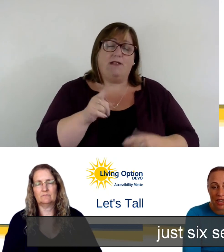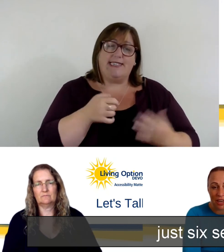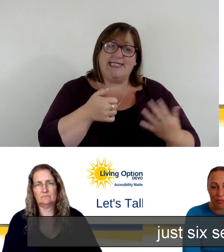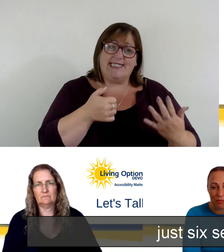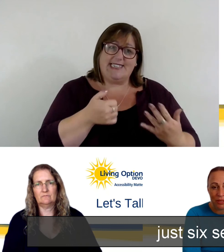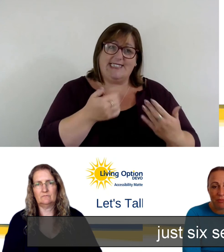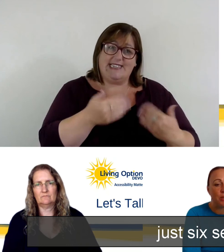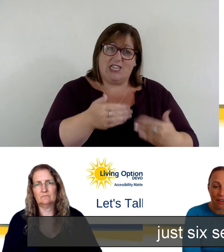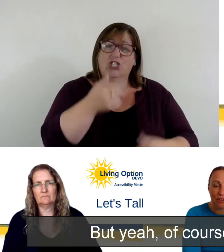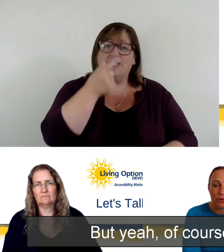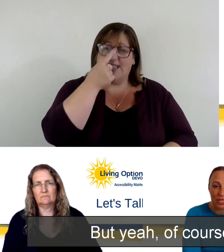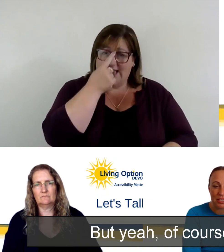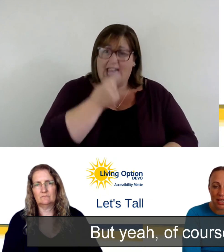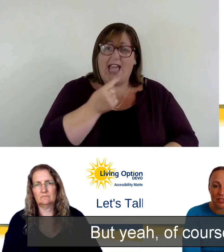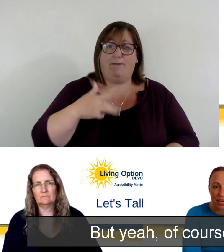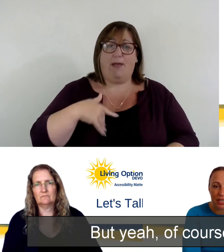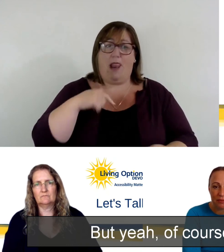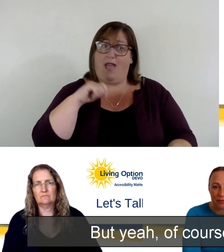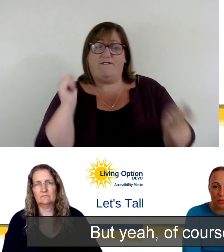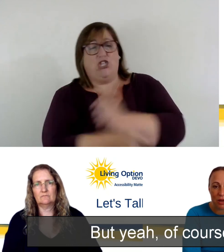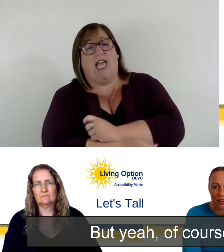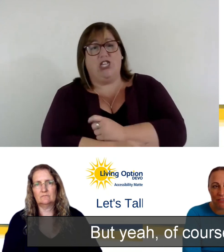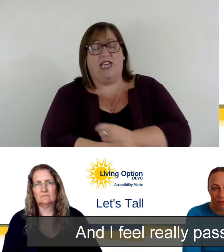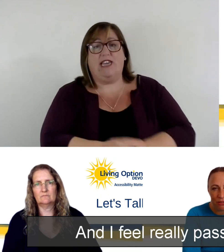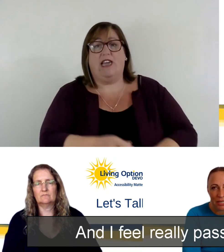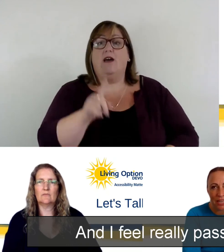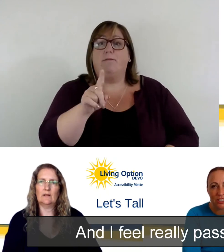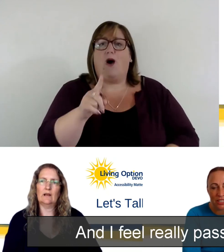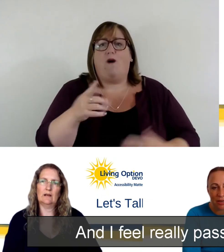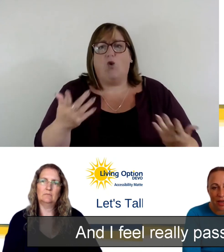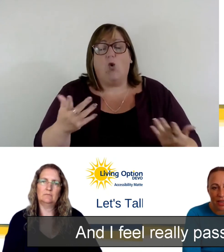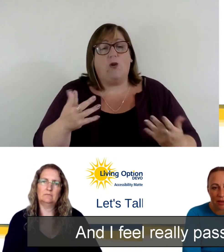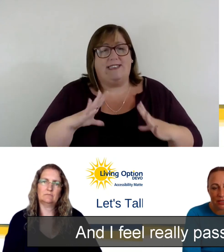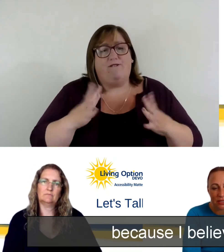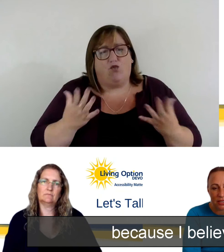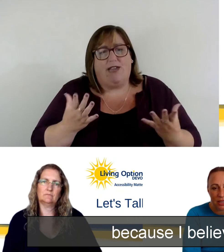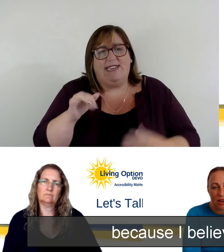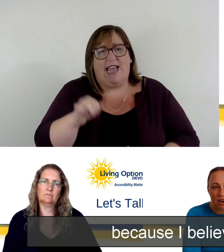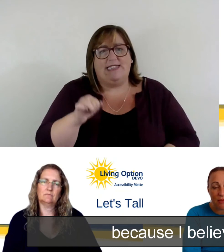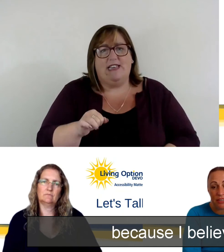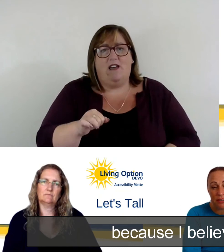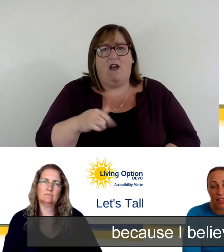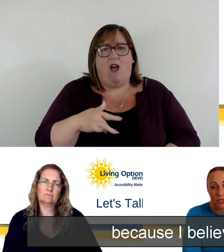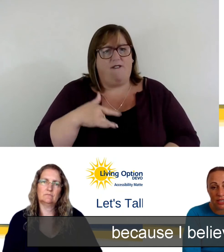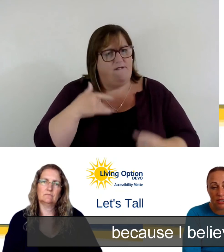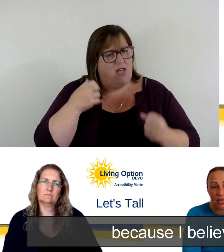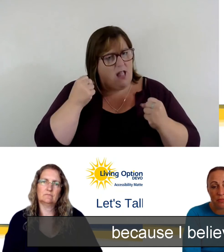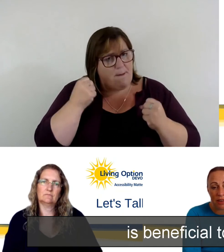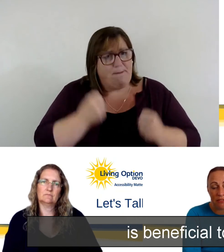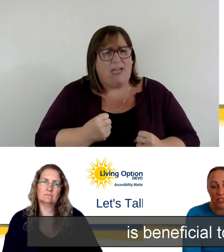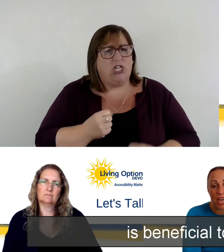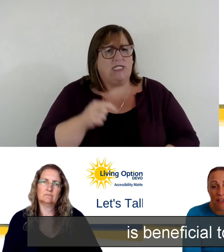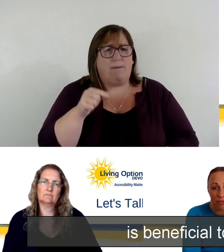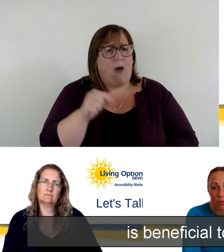sessions. But yeah, of course it's free as well, and I feel really passionately about that because I believe counselling